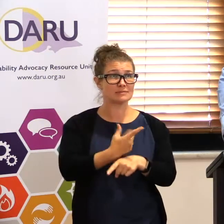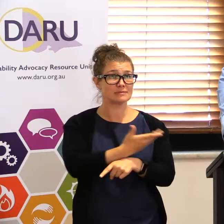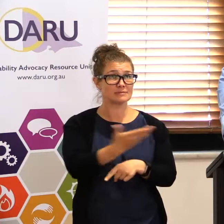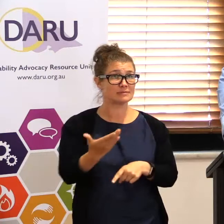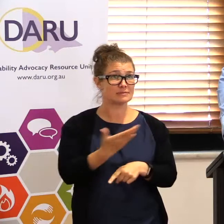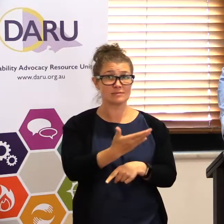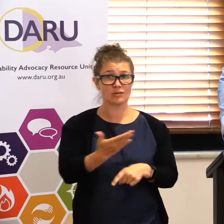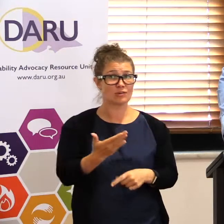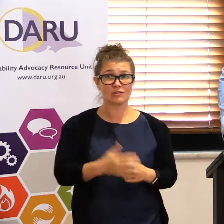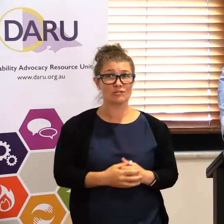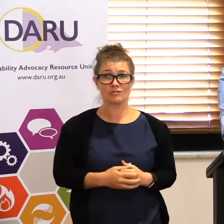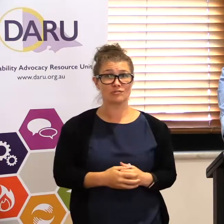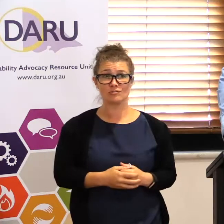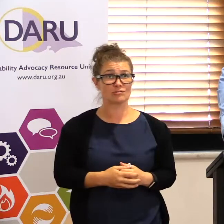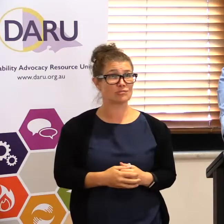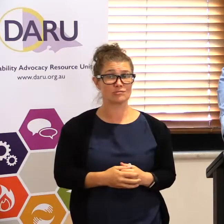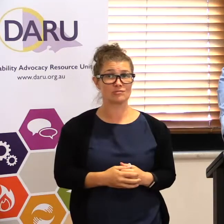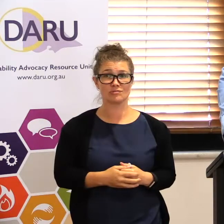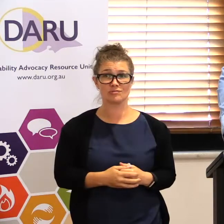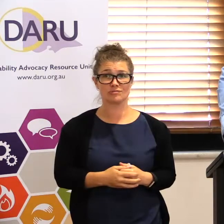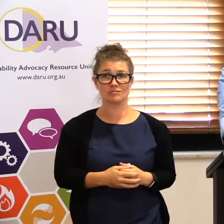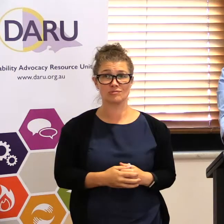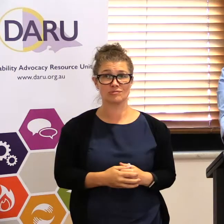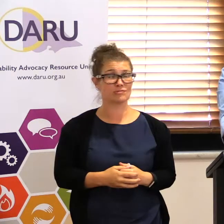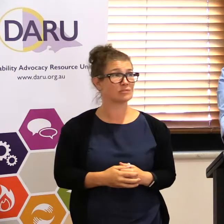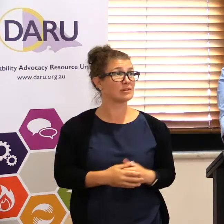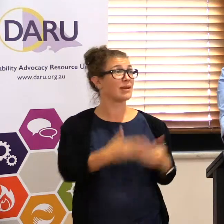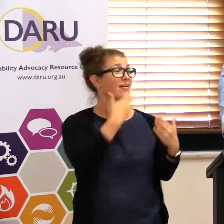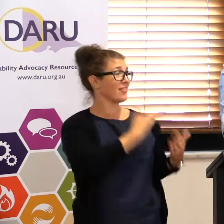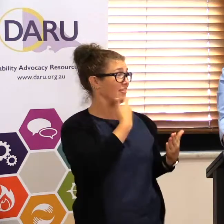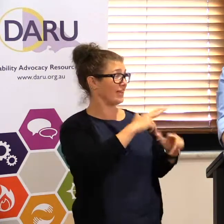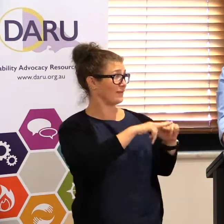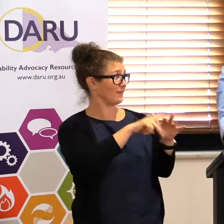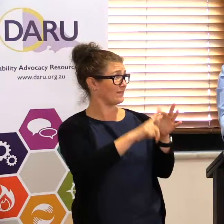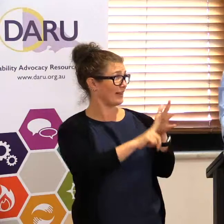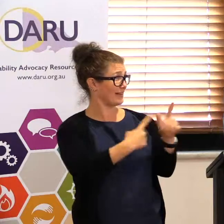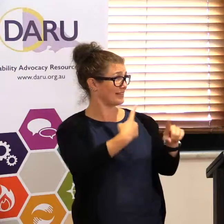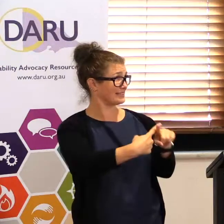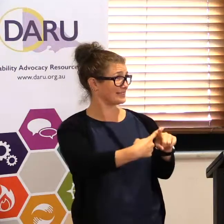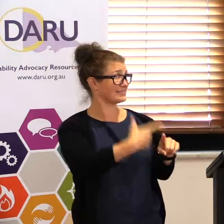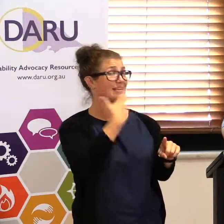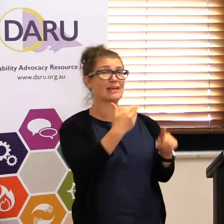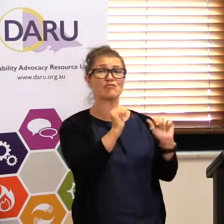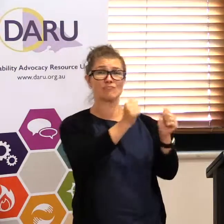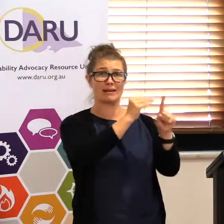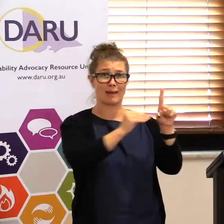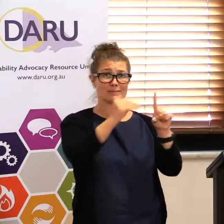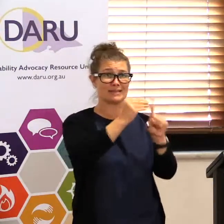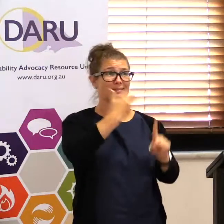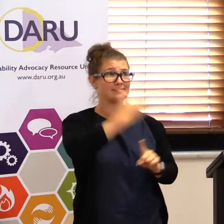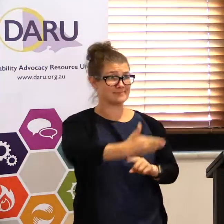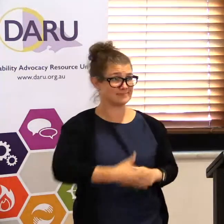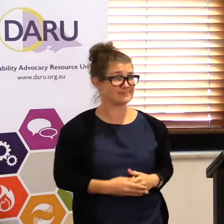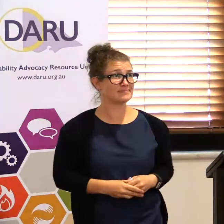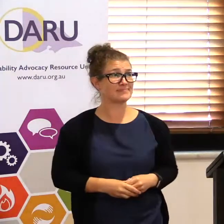No? No? All right. Thank you very much, Felix. Thanks. Great update. All right.